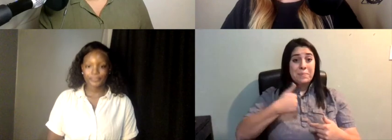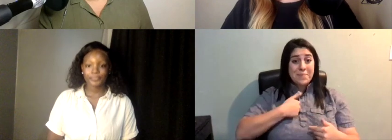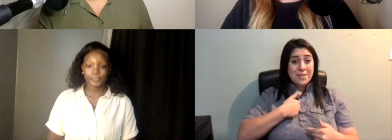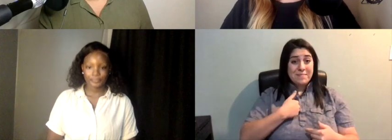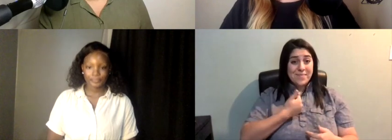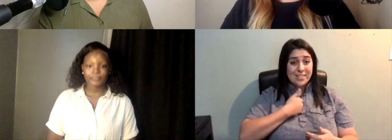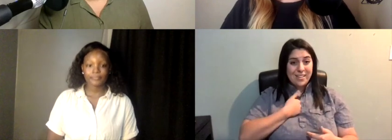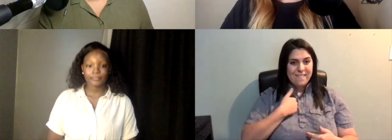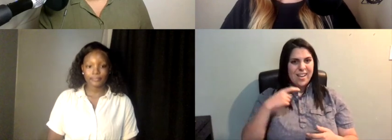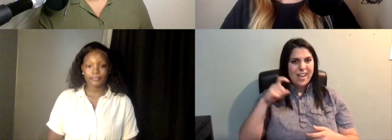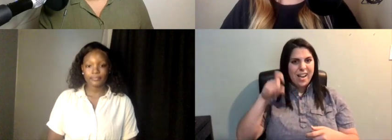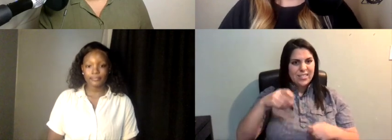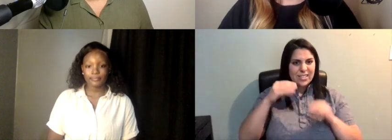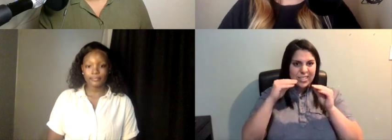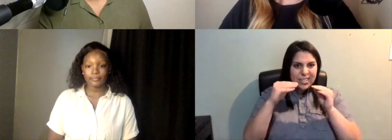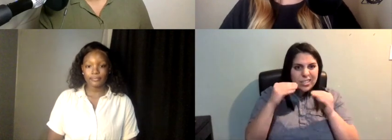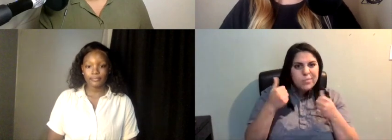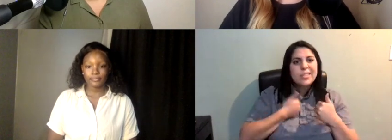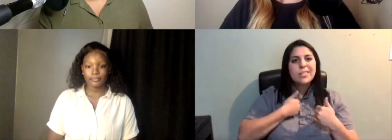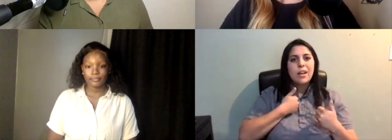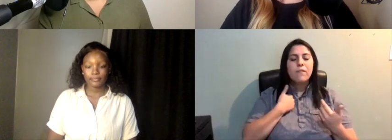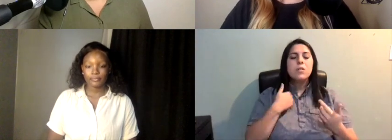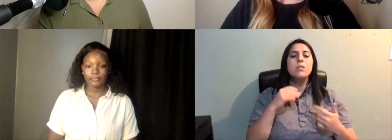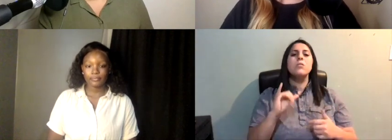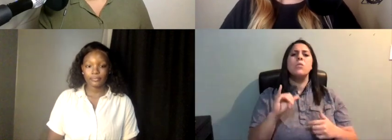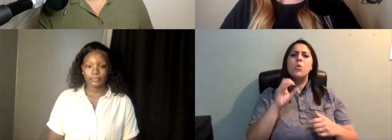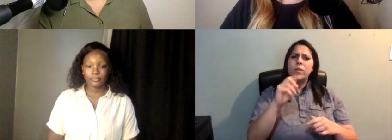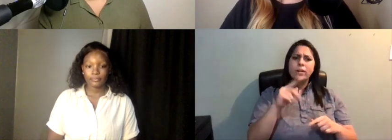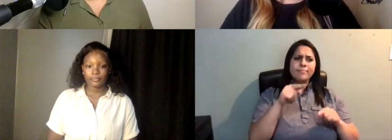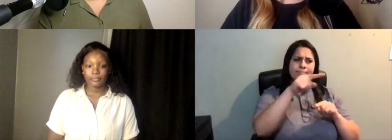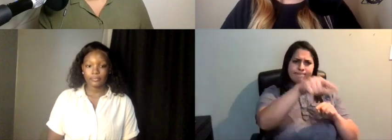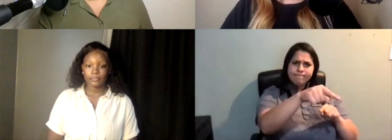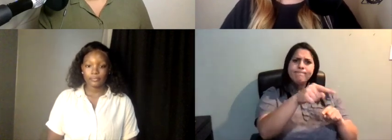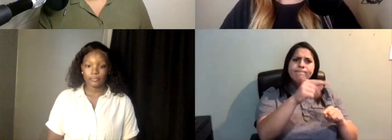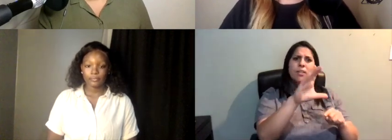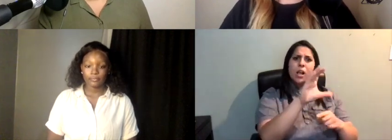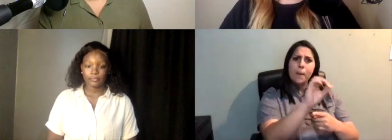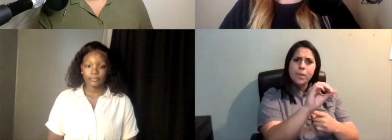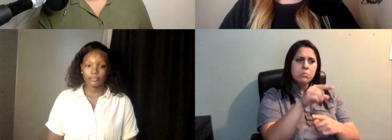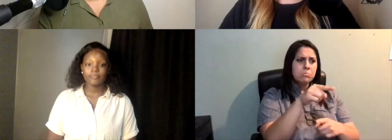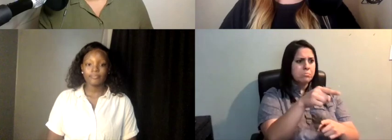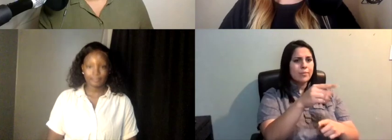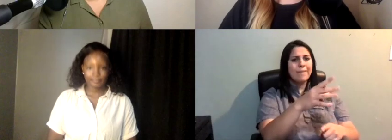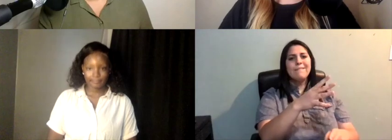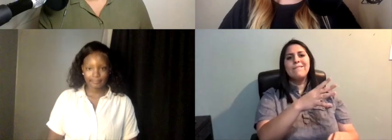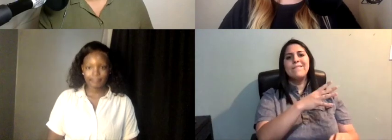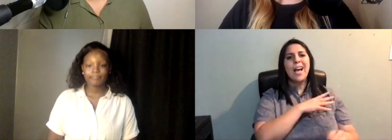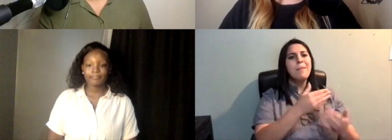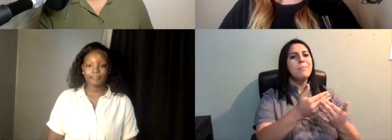you know, jobs, companies, is that your company was fine before you and they'll be fine after you.